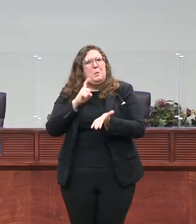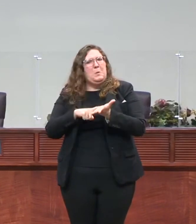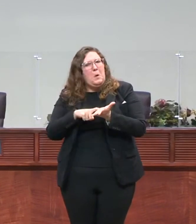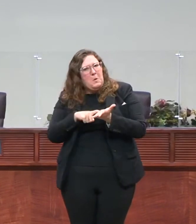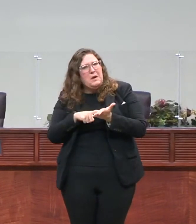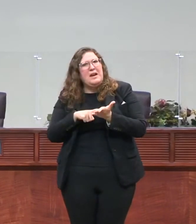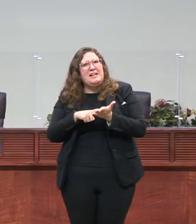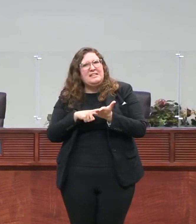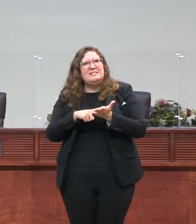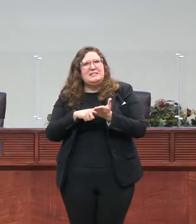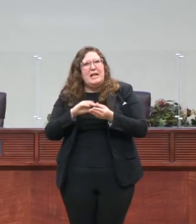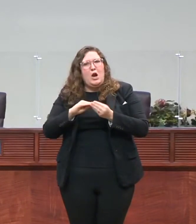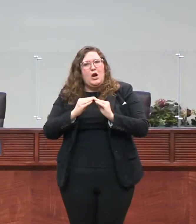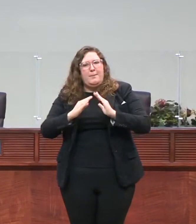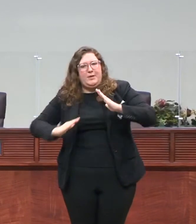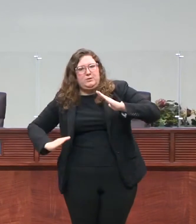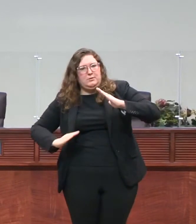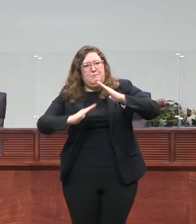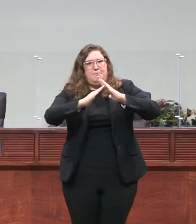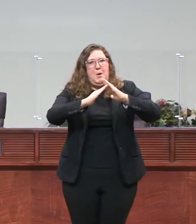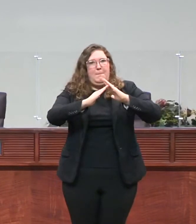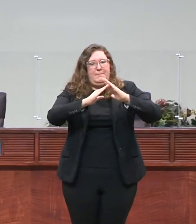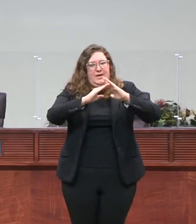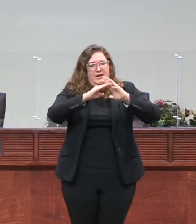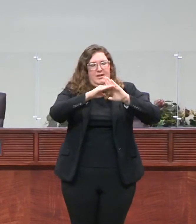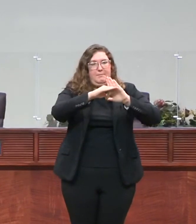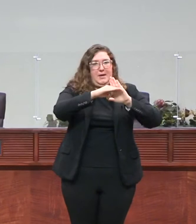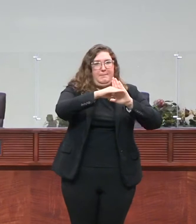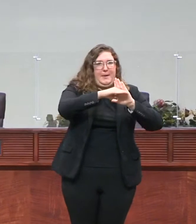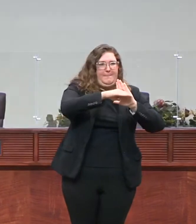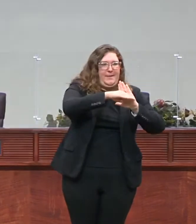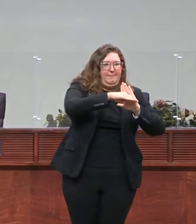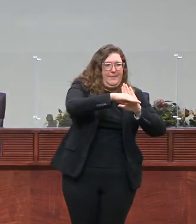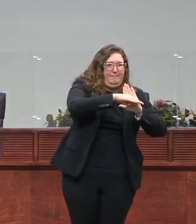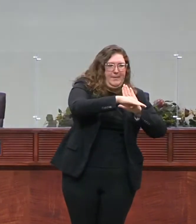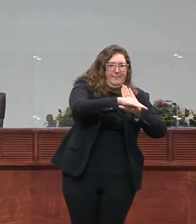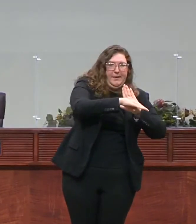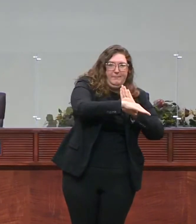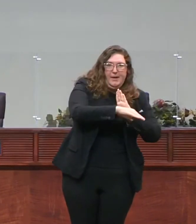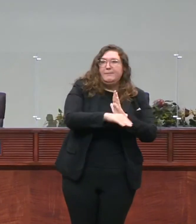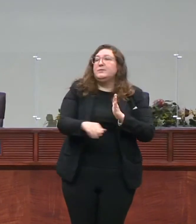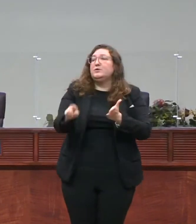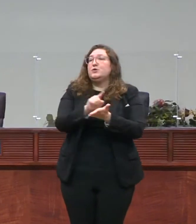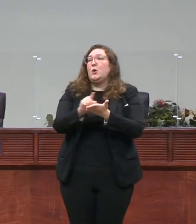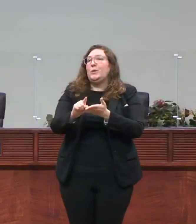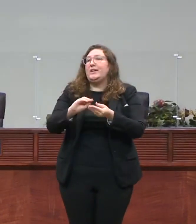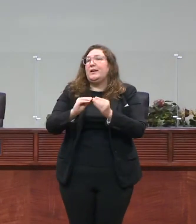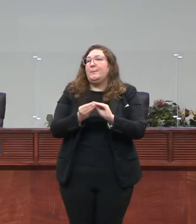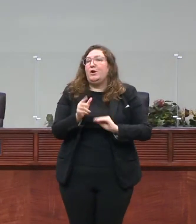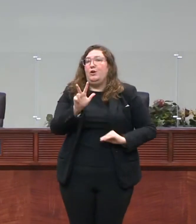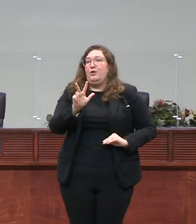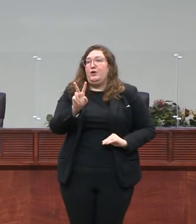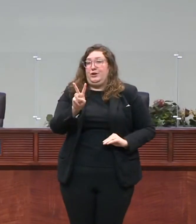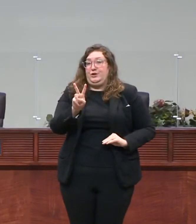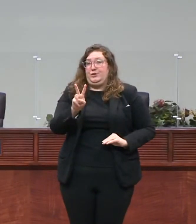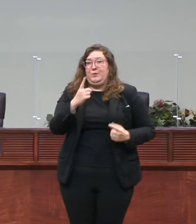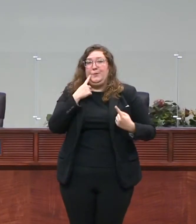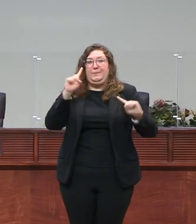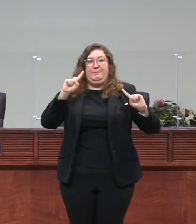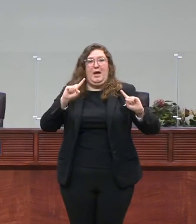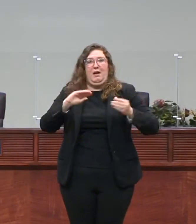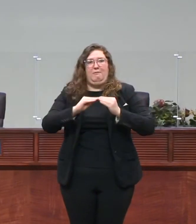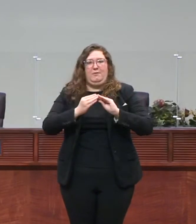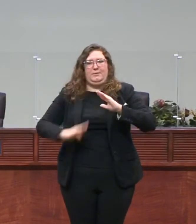signs continue, we have peaked in week 32, We are on week